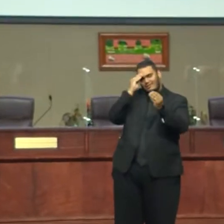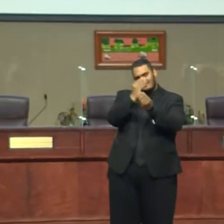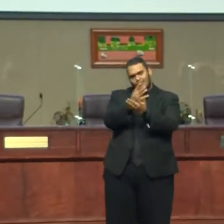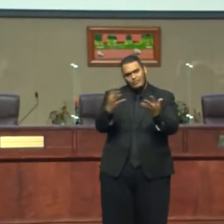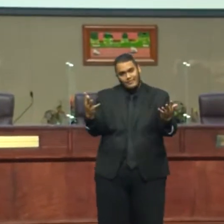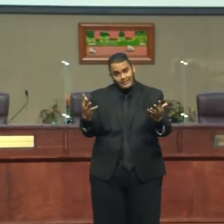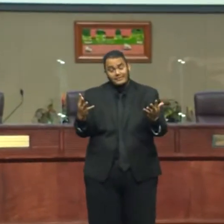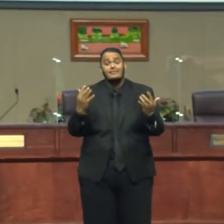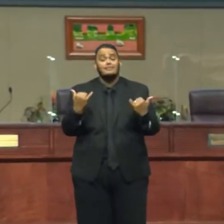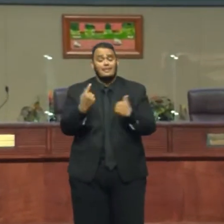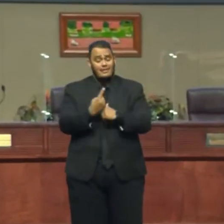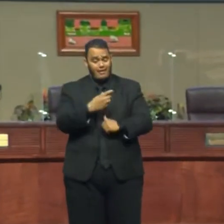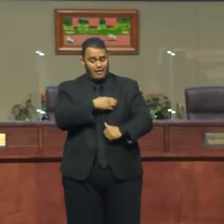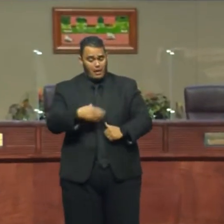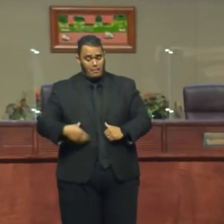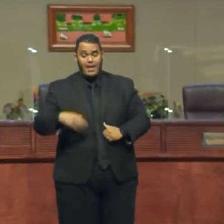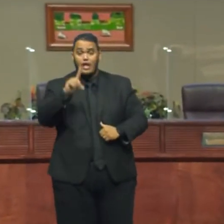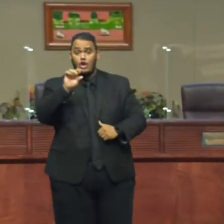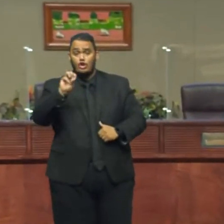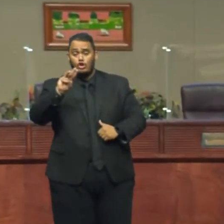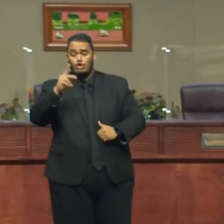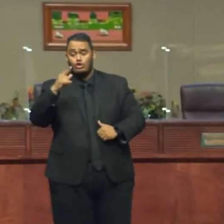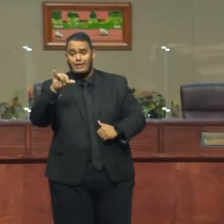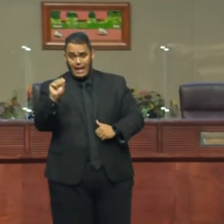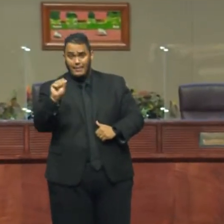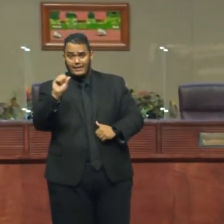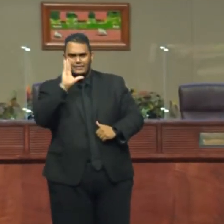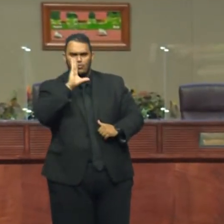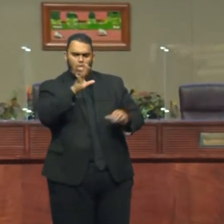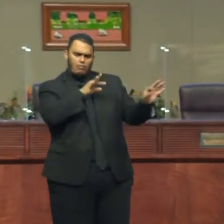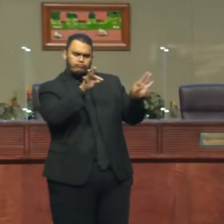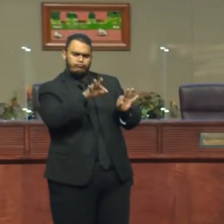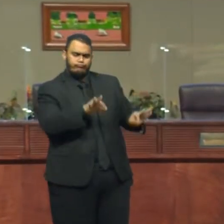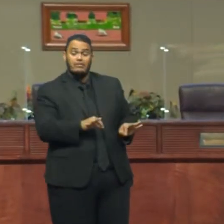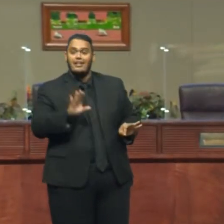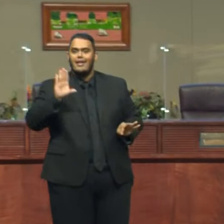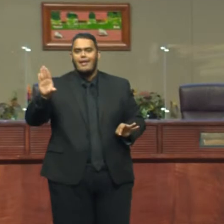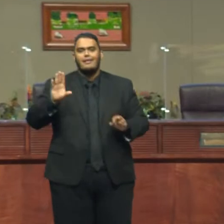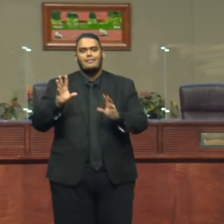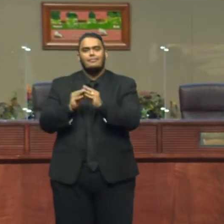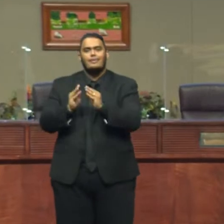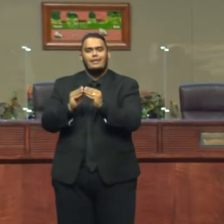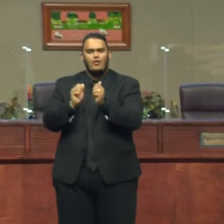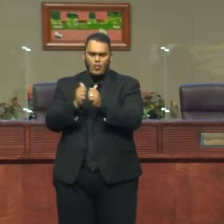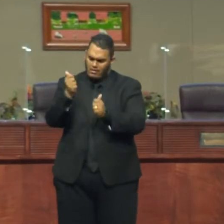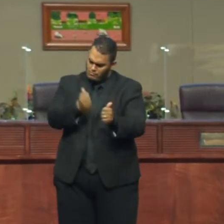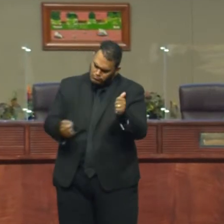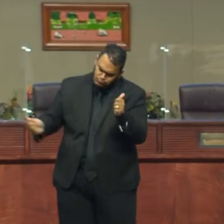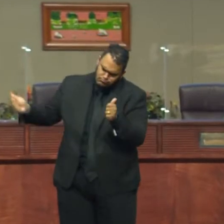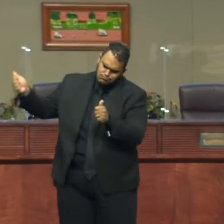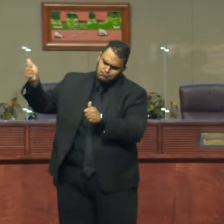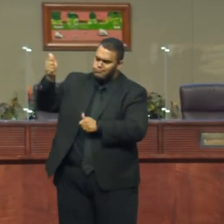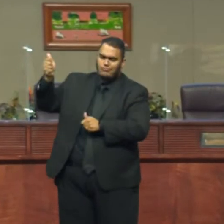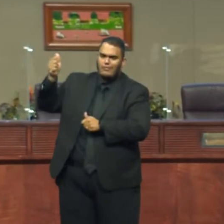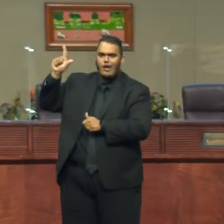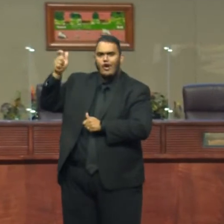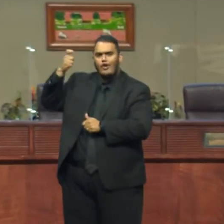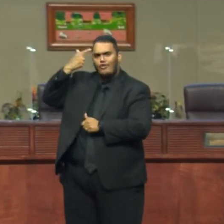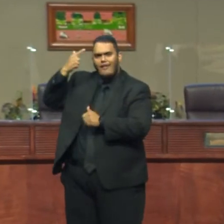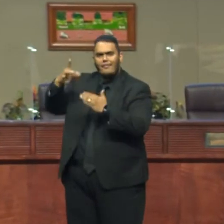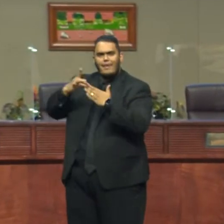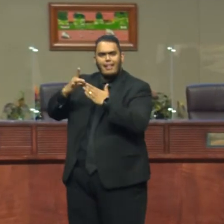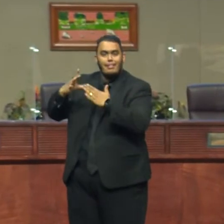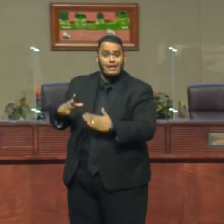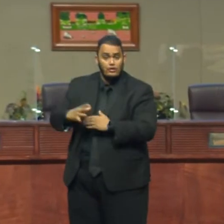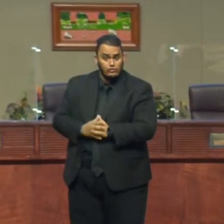recent conversation with federal leaders at the highest rank of government regarding COVID-19 and vaccinations. The mayor will also talk about